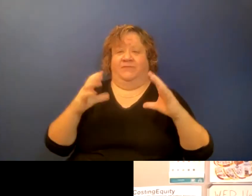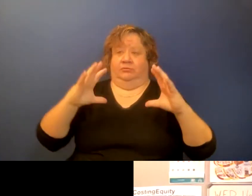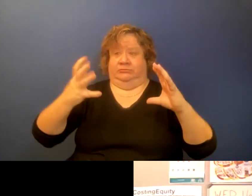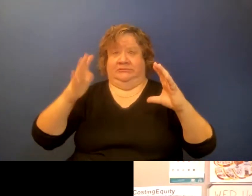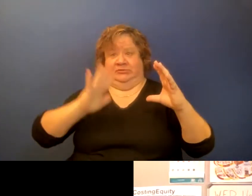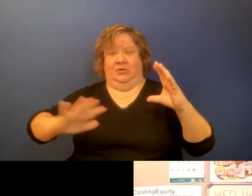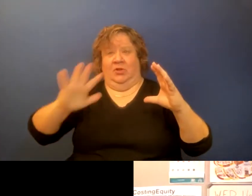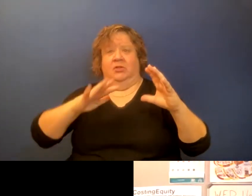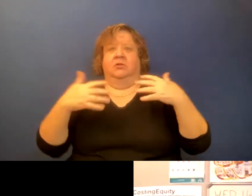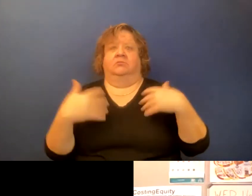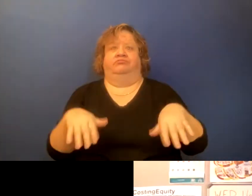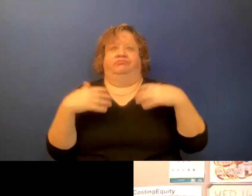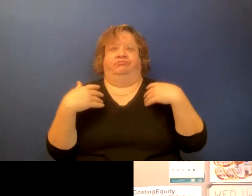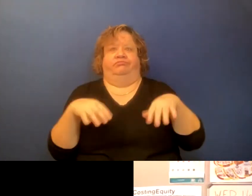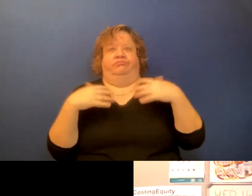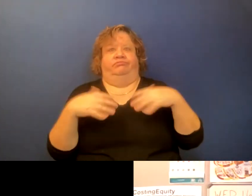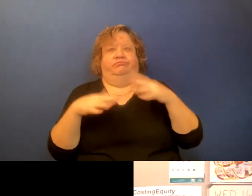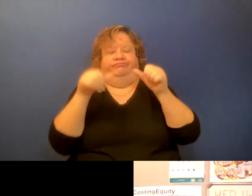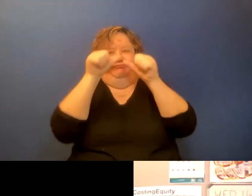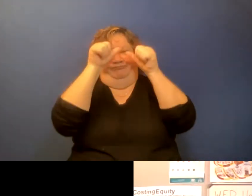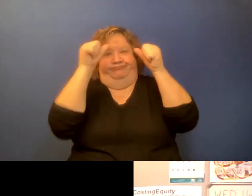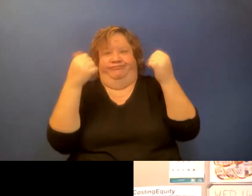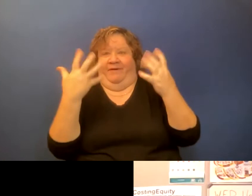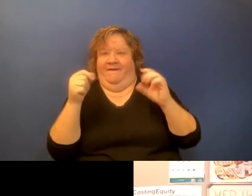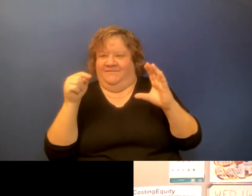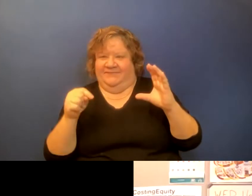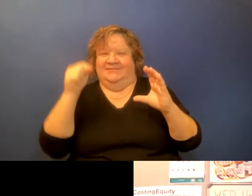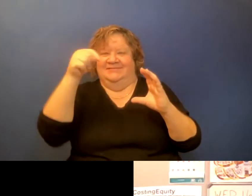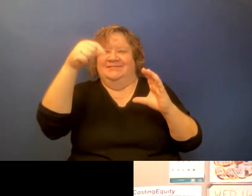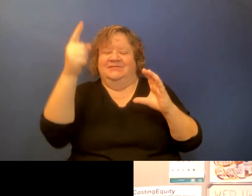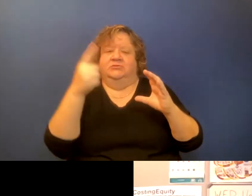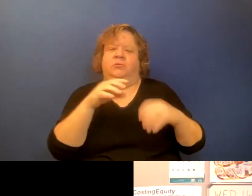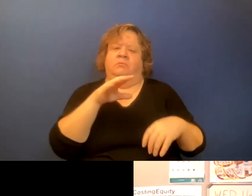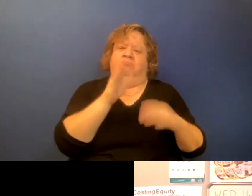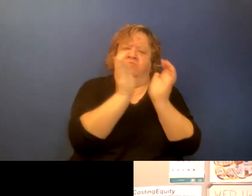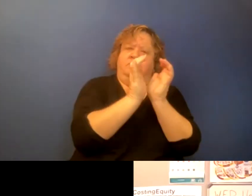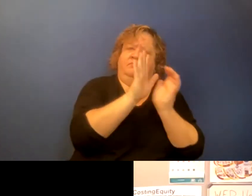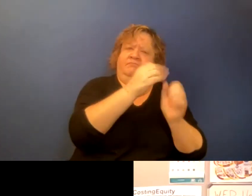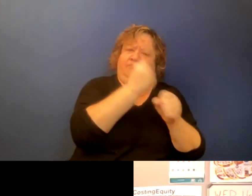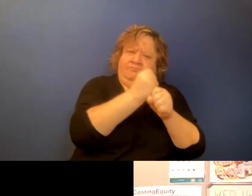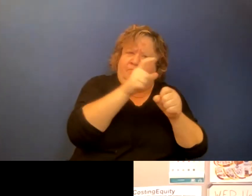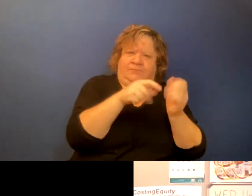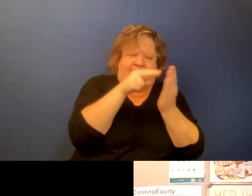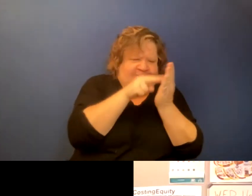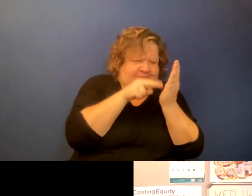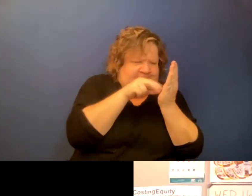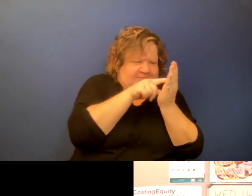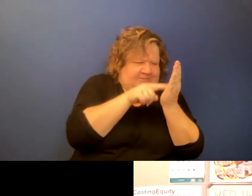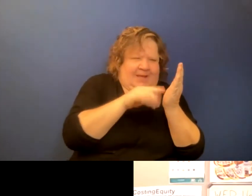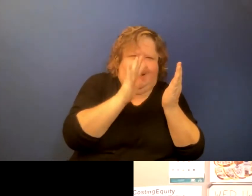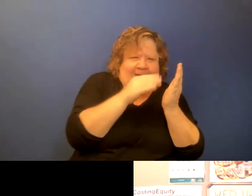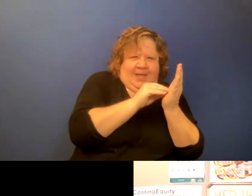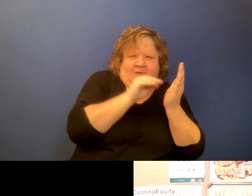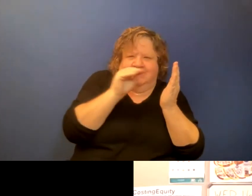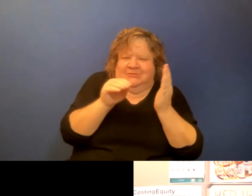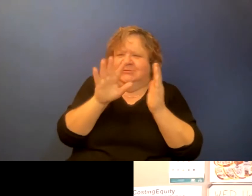will look at eliminating stigma and discrimination, which is also one of the Global Disability Summit commitment.